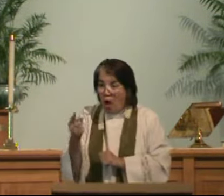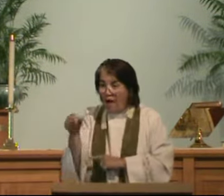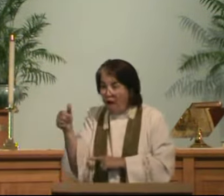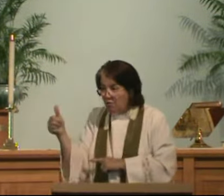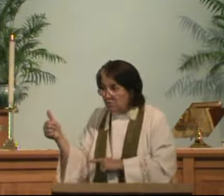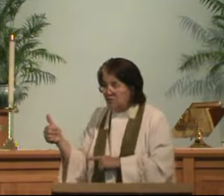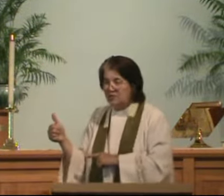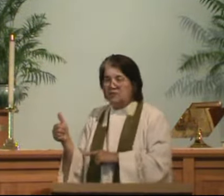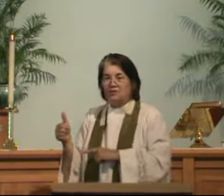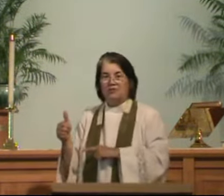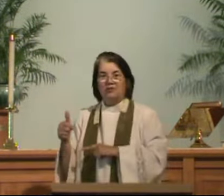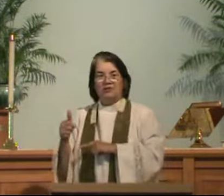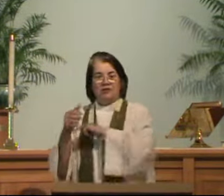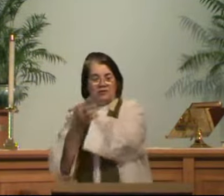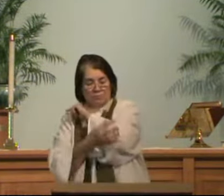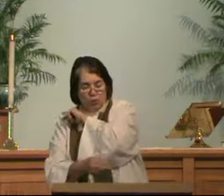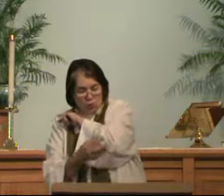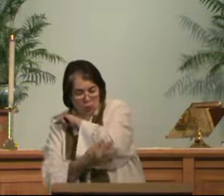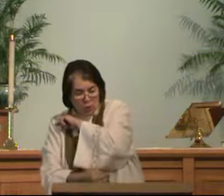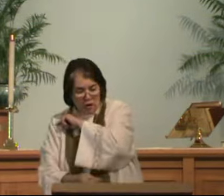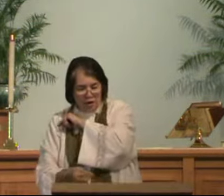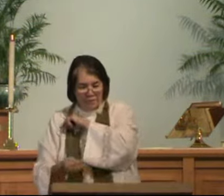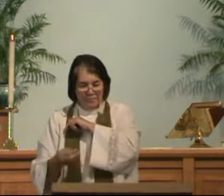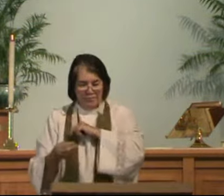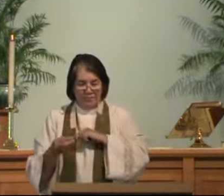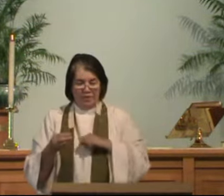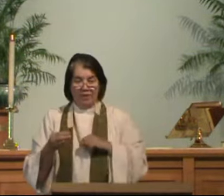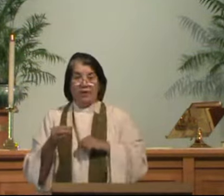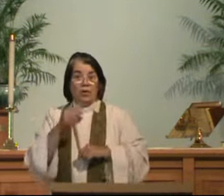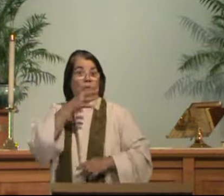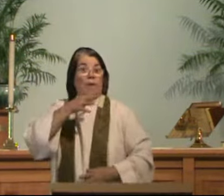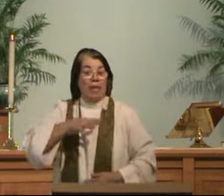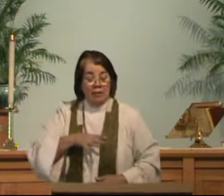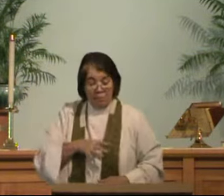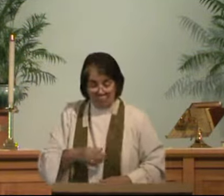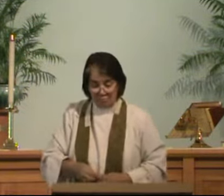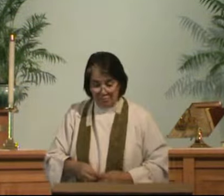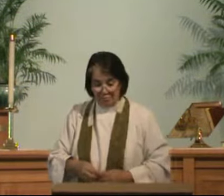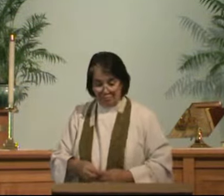Everyone else, poor women,